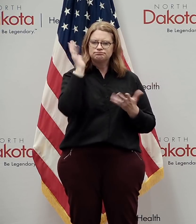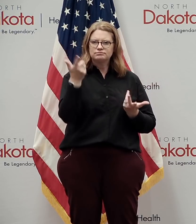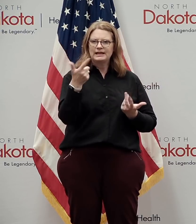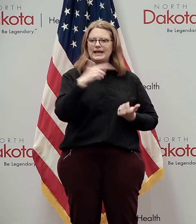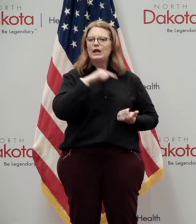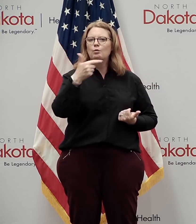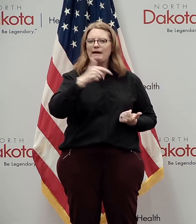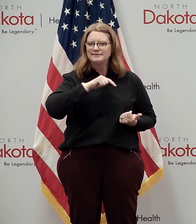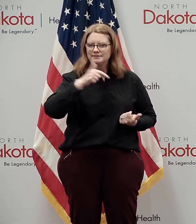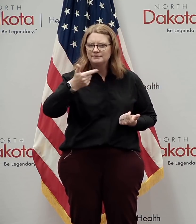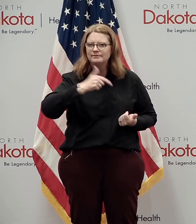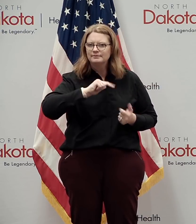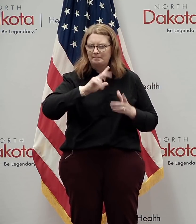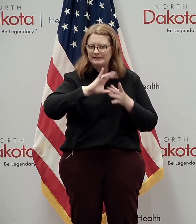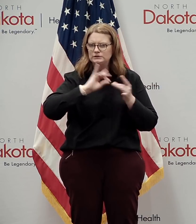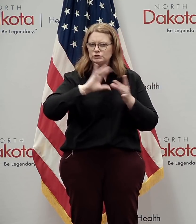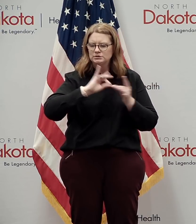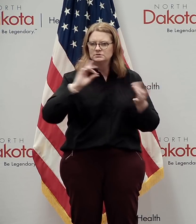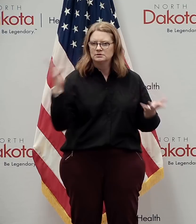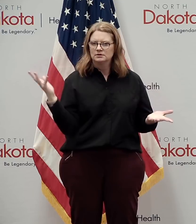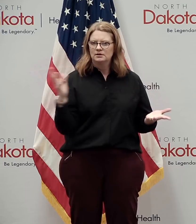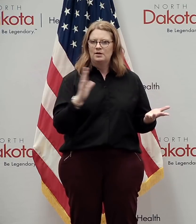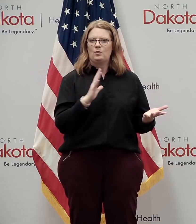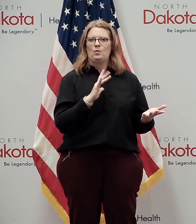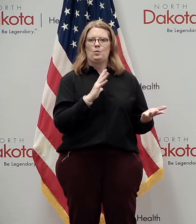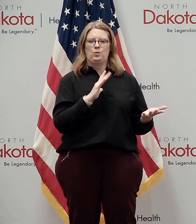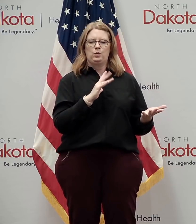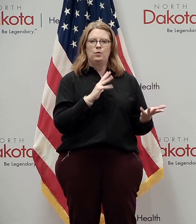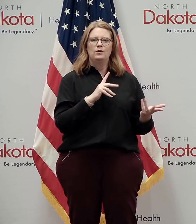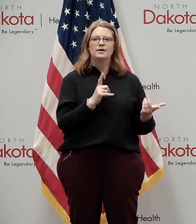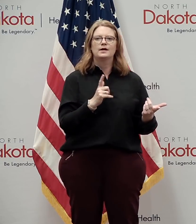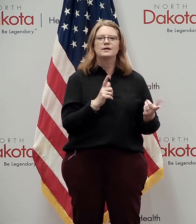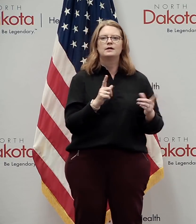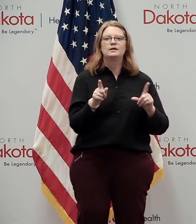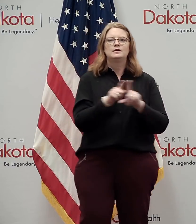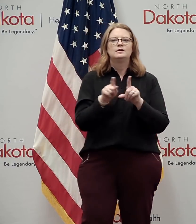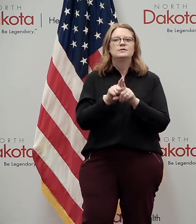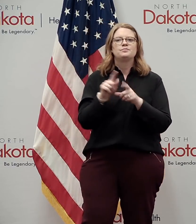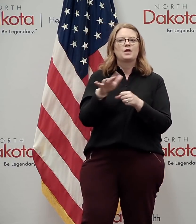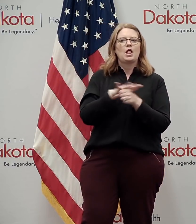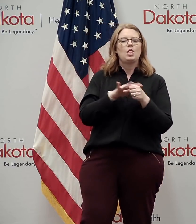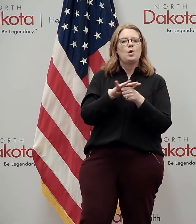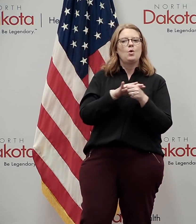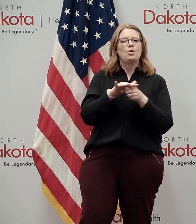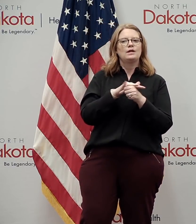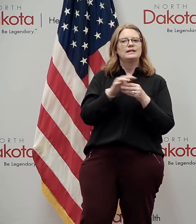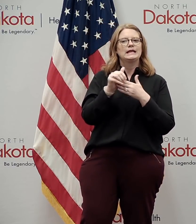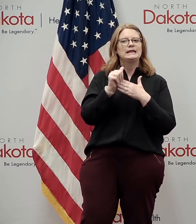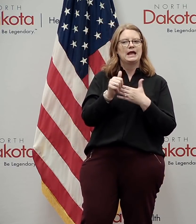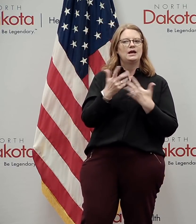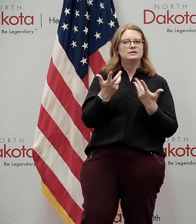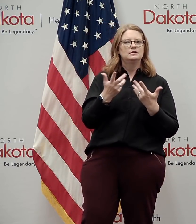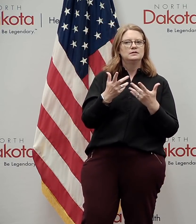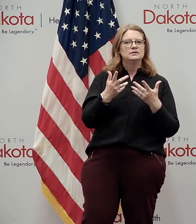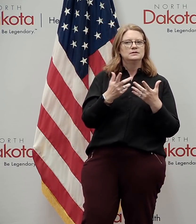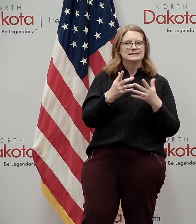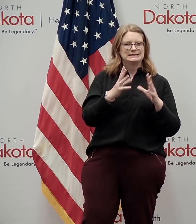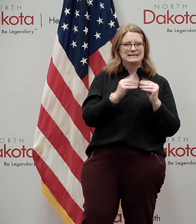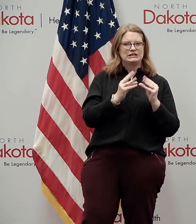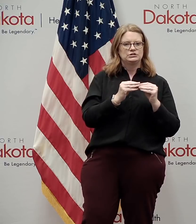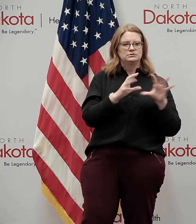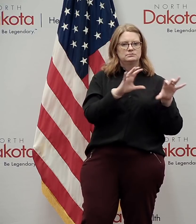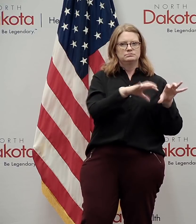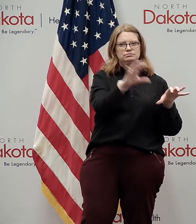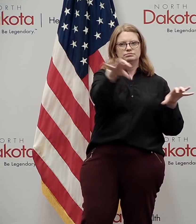interactive messages yesterday, which was fantastic. And then we had more than 20 locally led breakout sessions